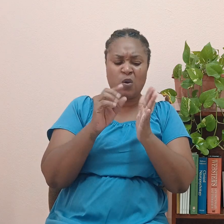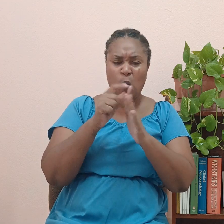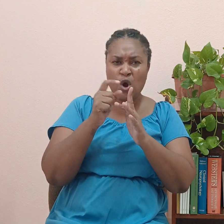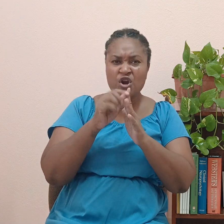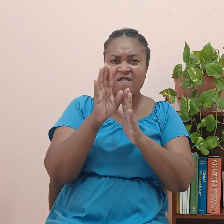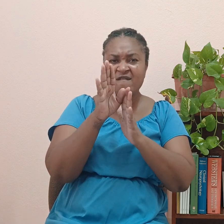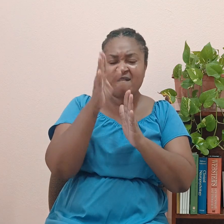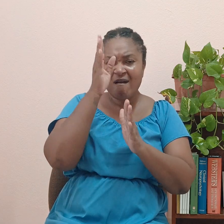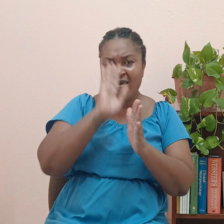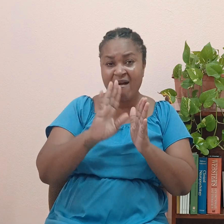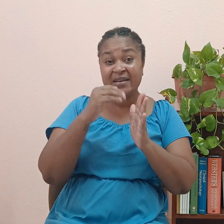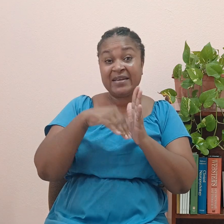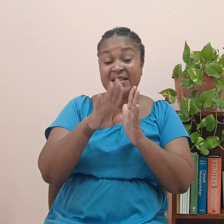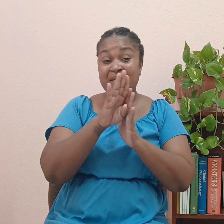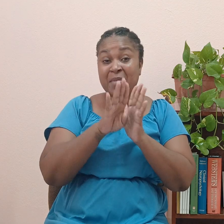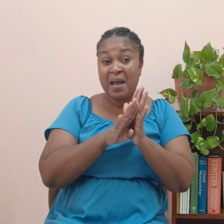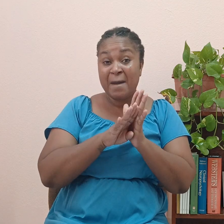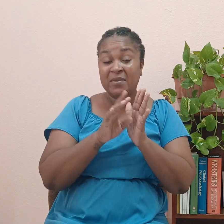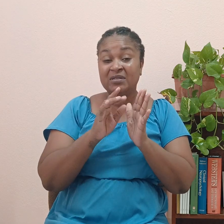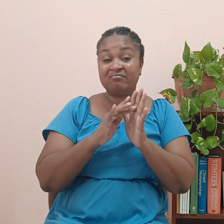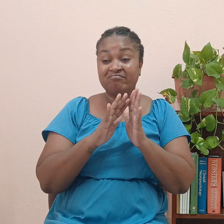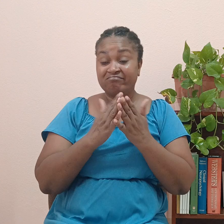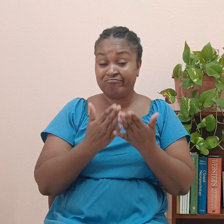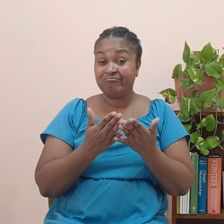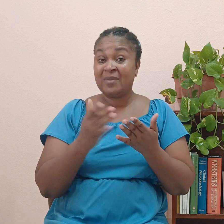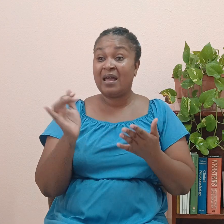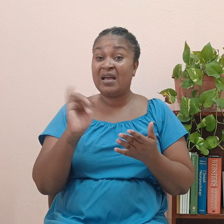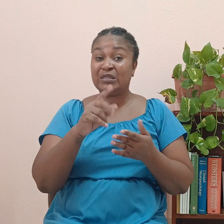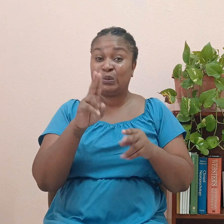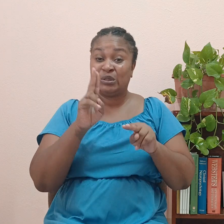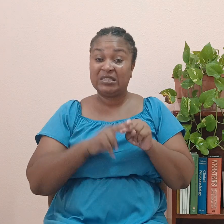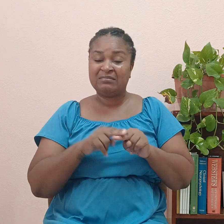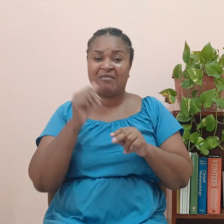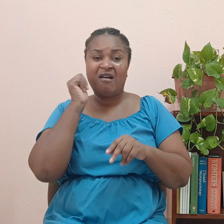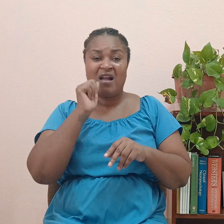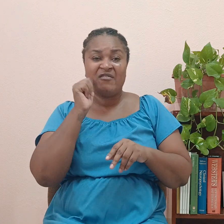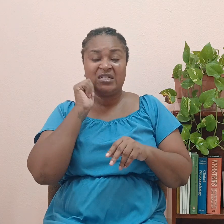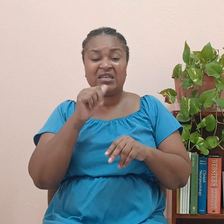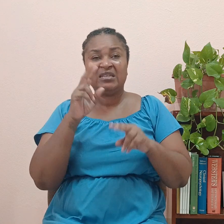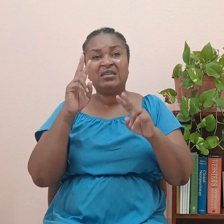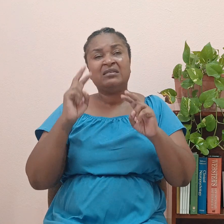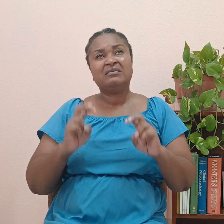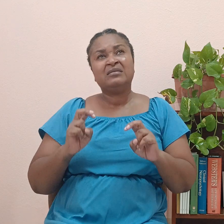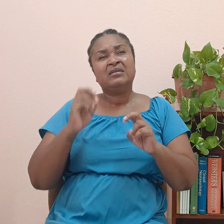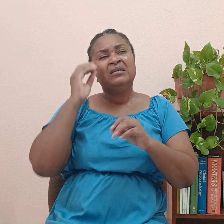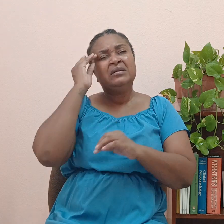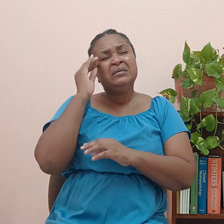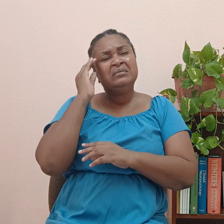and as you sit with God daily in your time of private meditation.